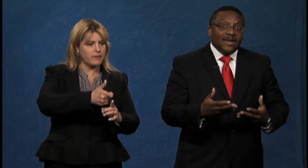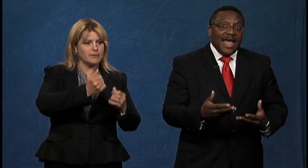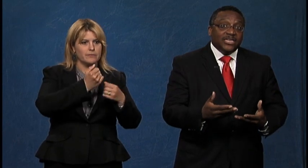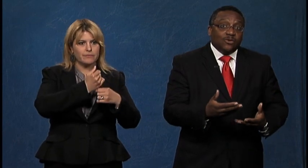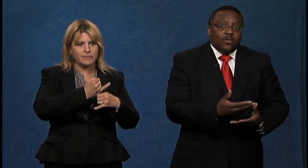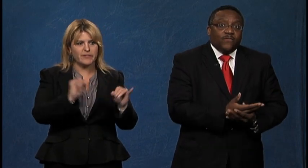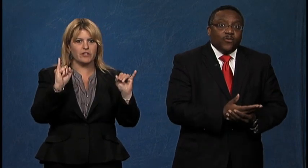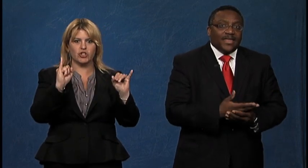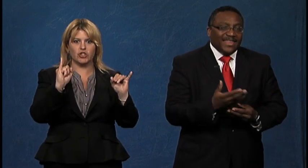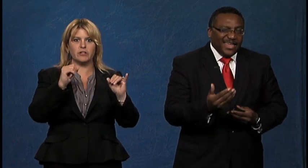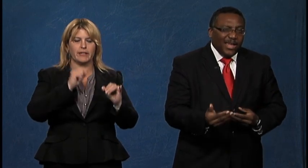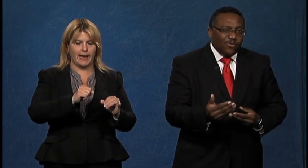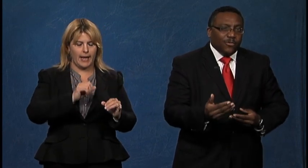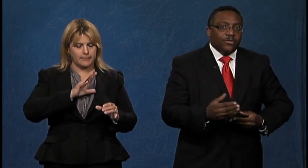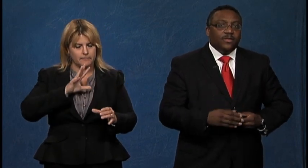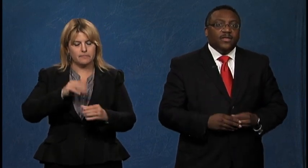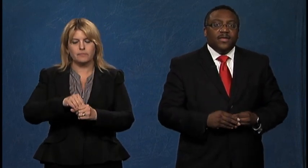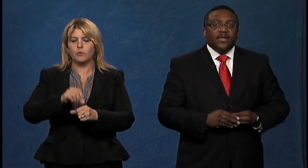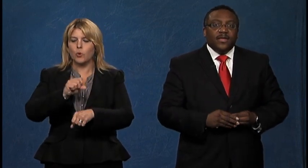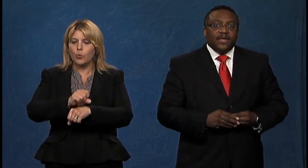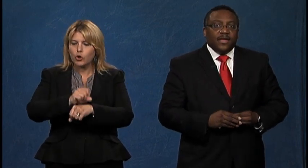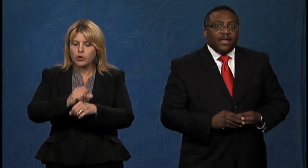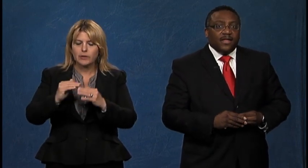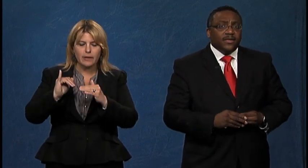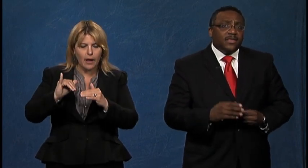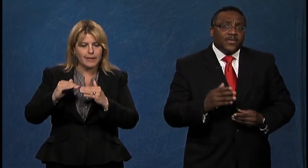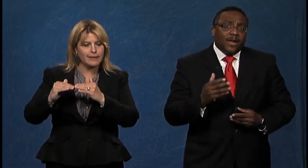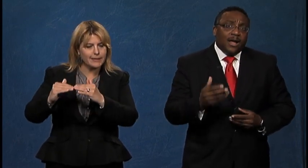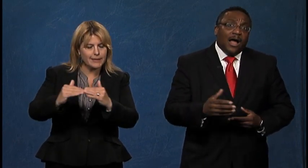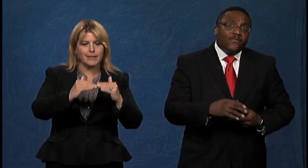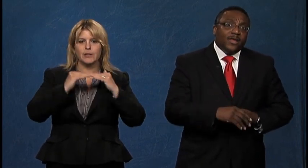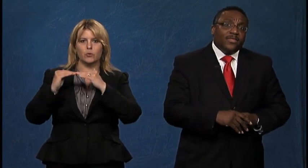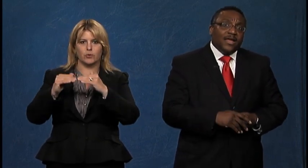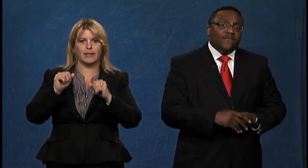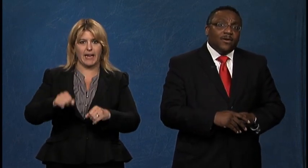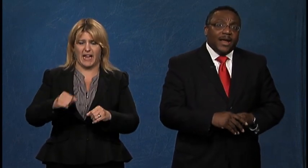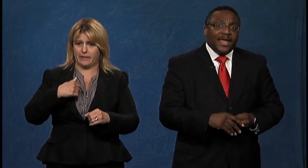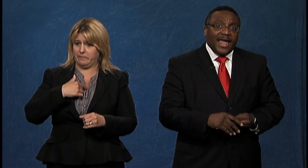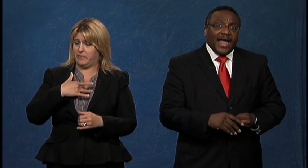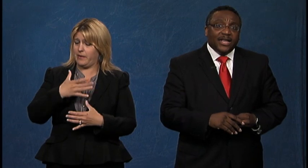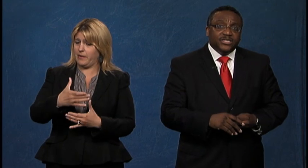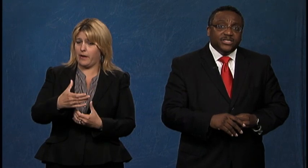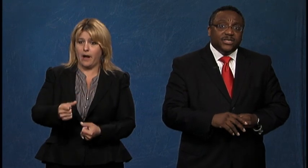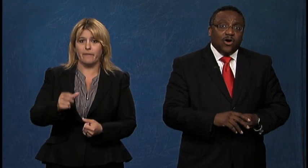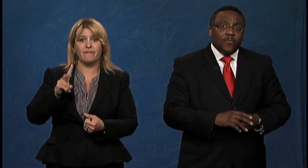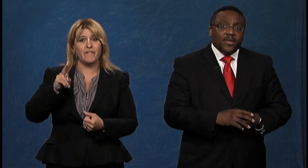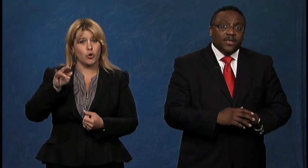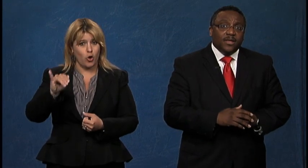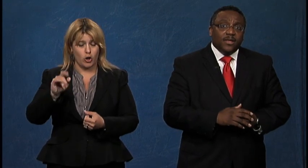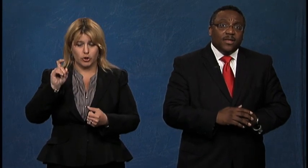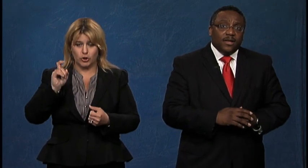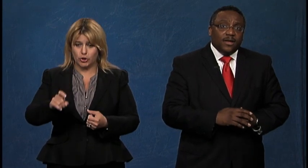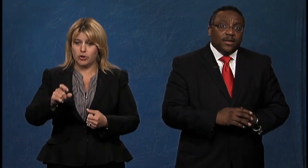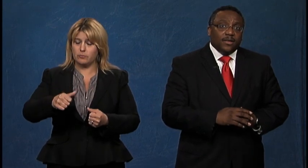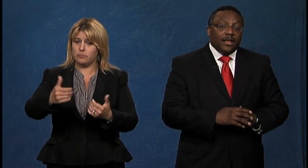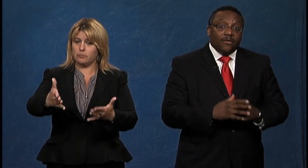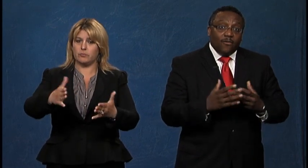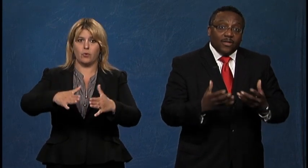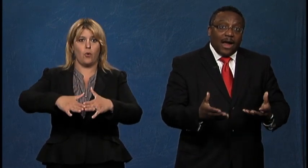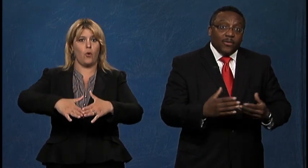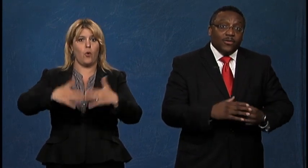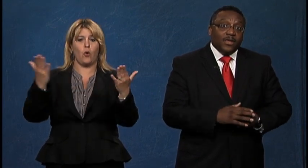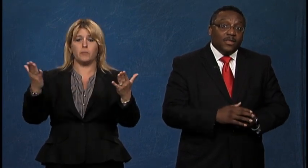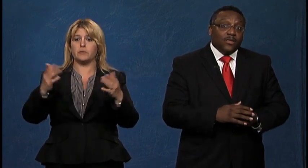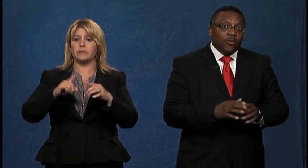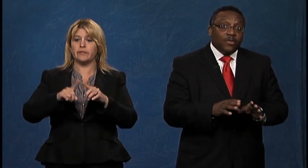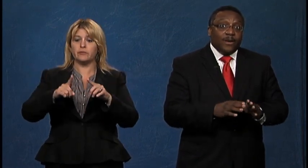in their national workforce as equals. And this is something I'm confident that VRI can and should open as far